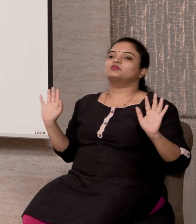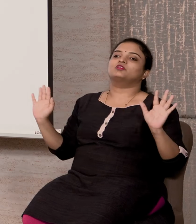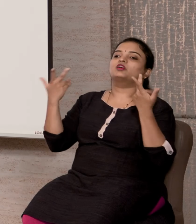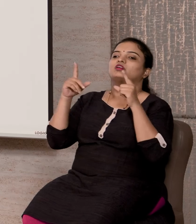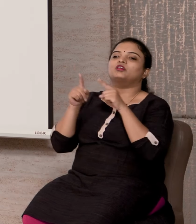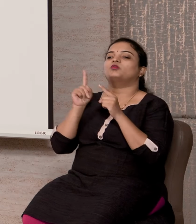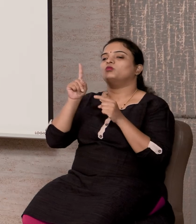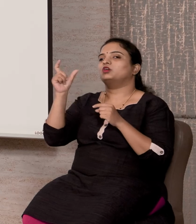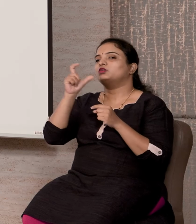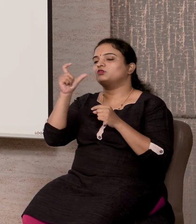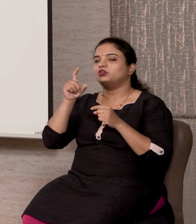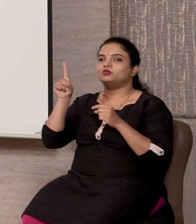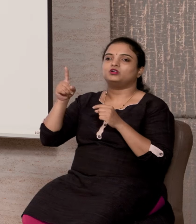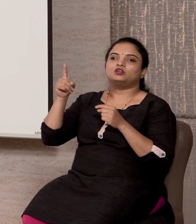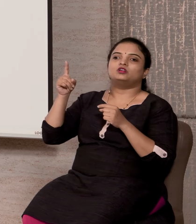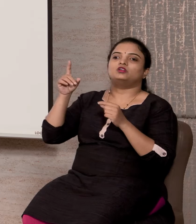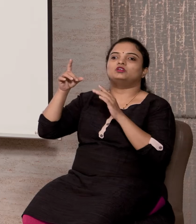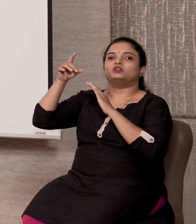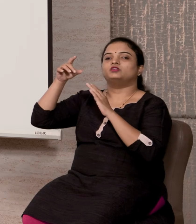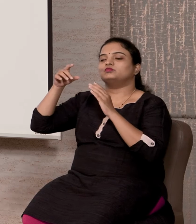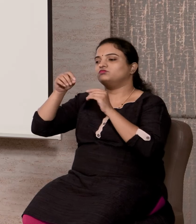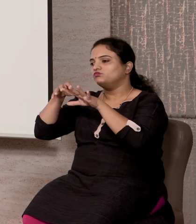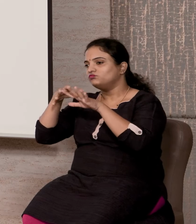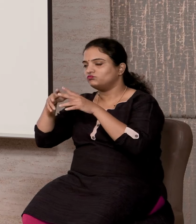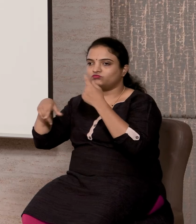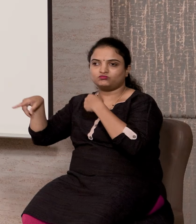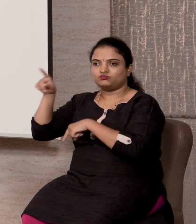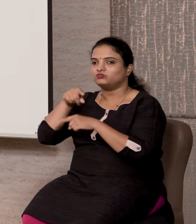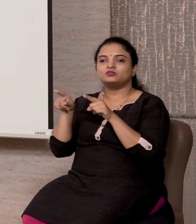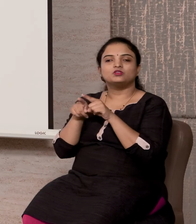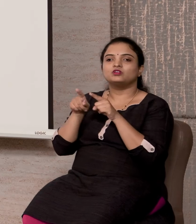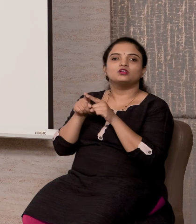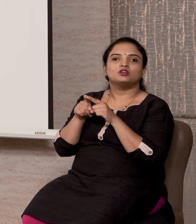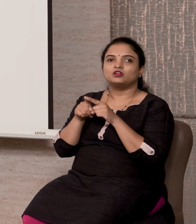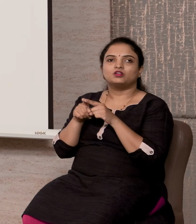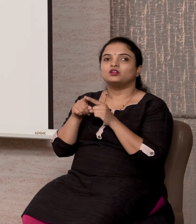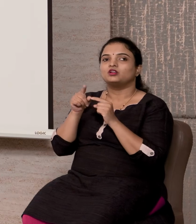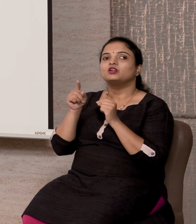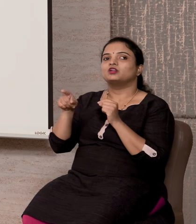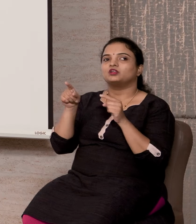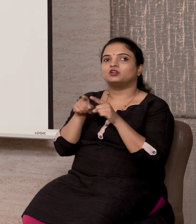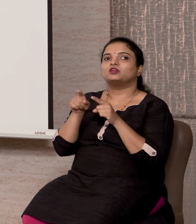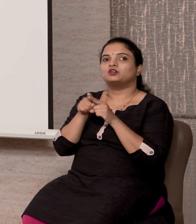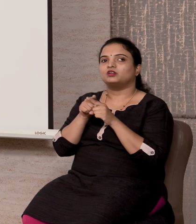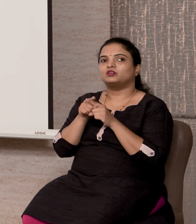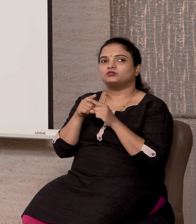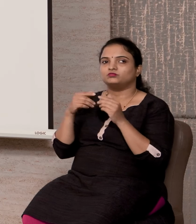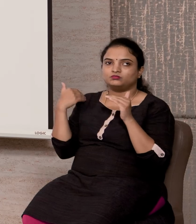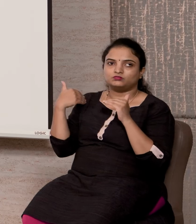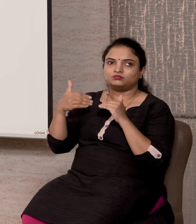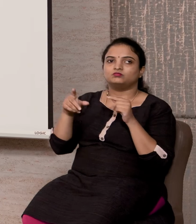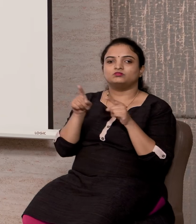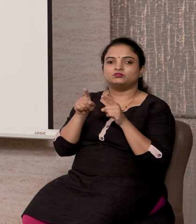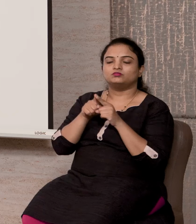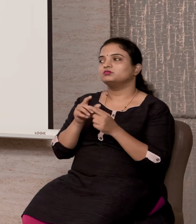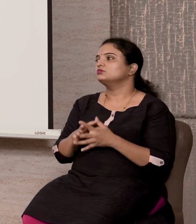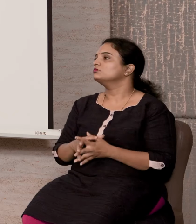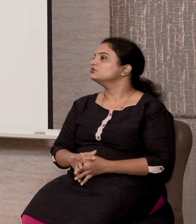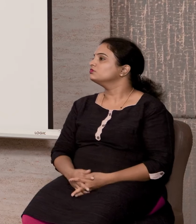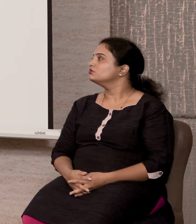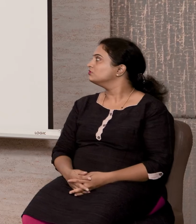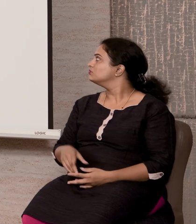one college or one city. Across the country, across the globe, we might have to do this. So those are things that are already, ongoing. So